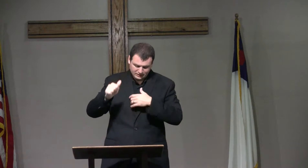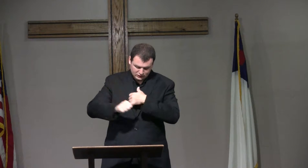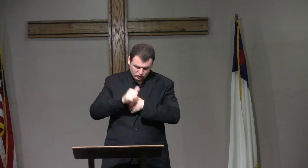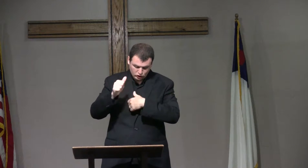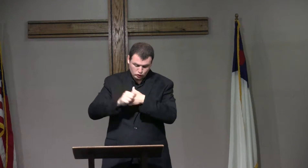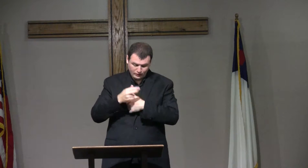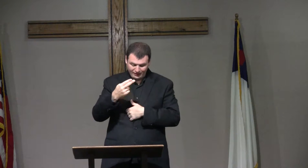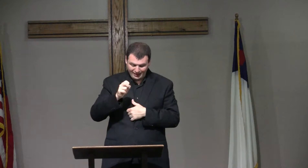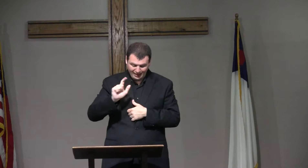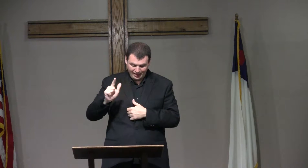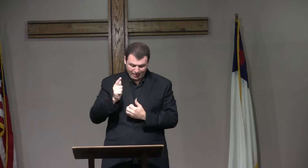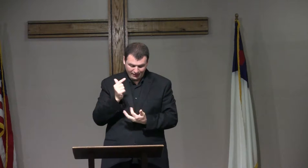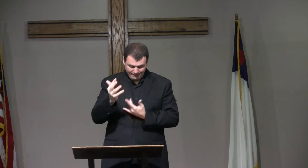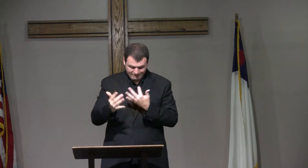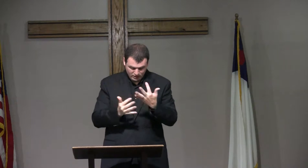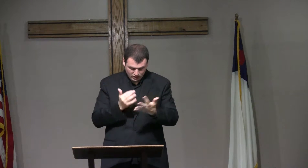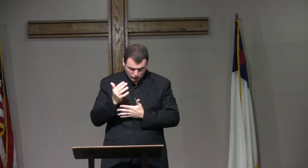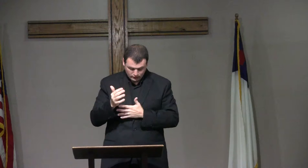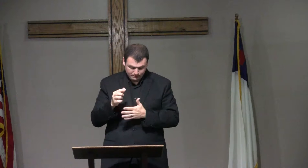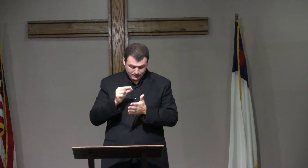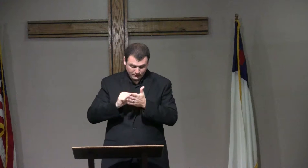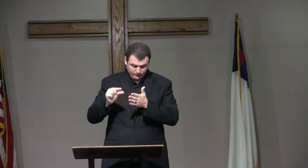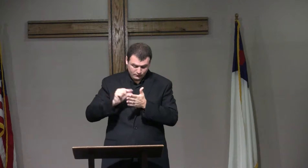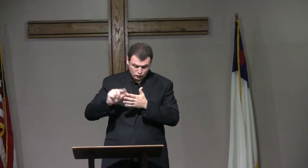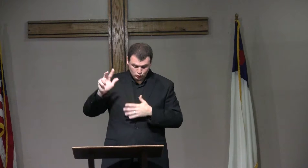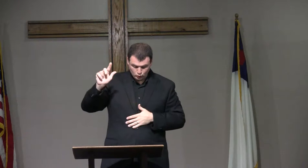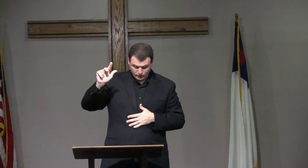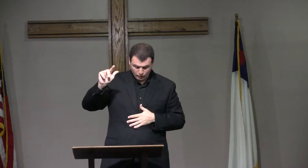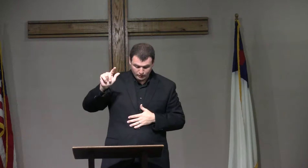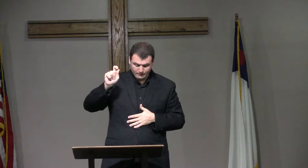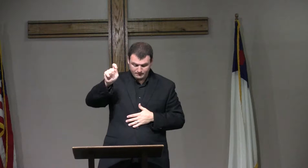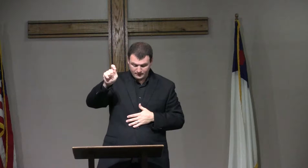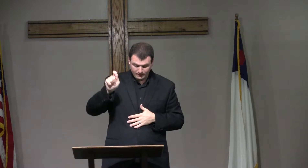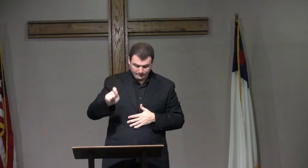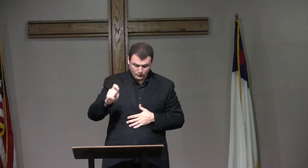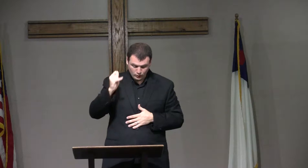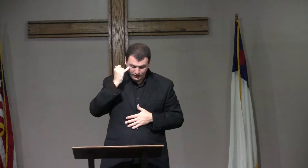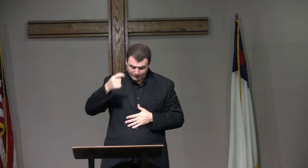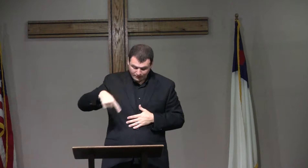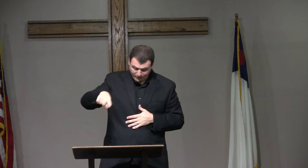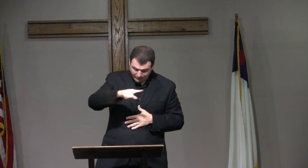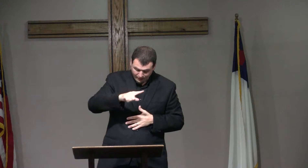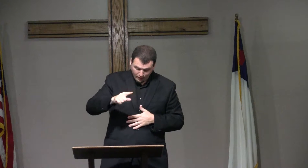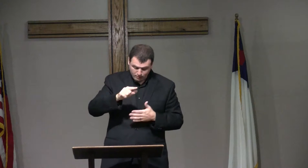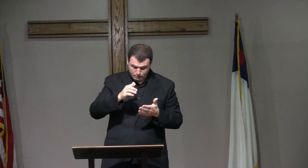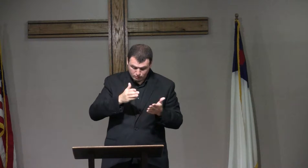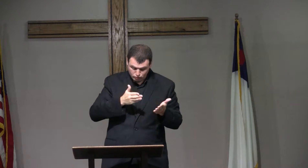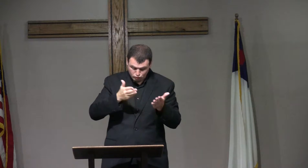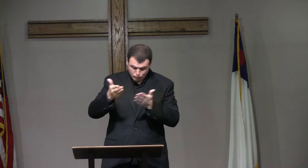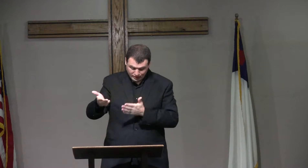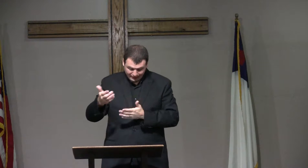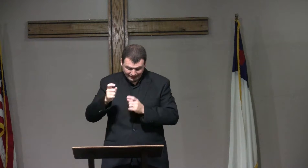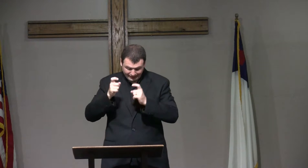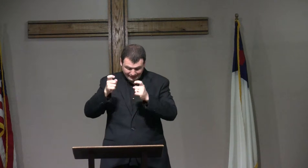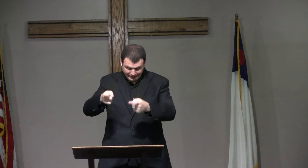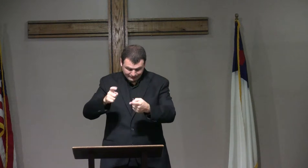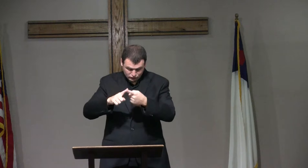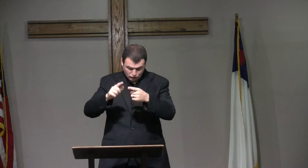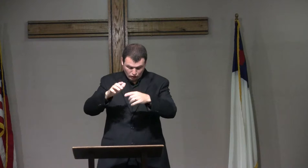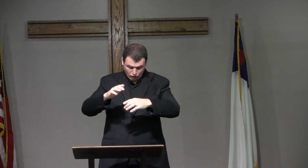danger of the council, but whosoever shall say, Thou fool, shall be in danger of hellfire. Therefore, if thou bring thy gift